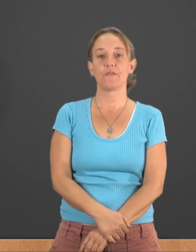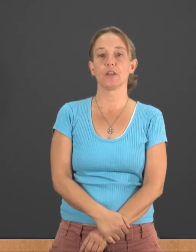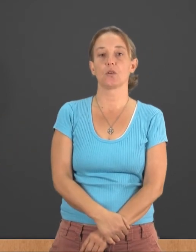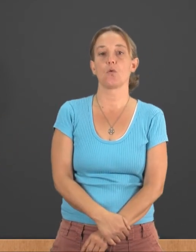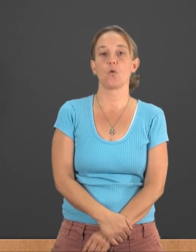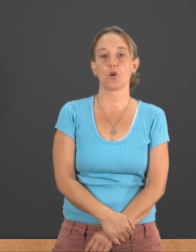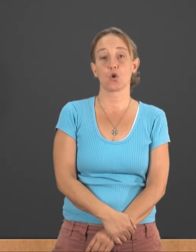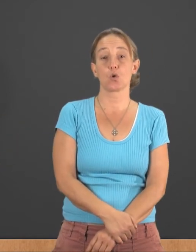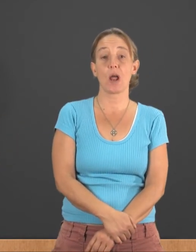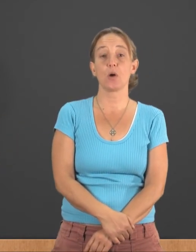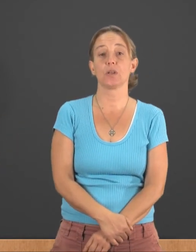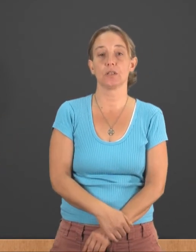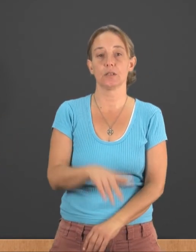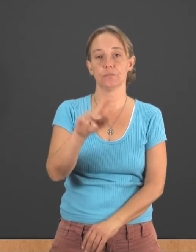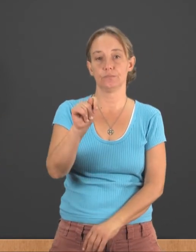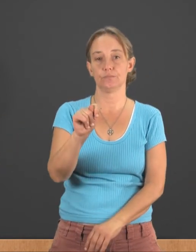Traffic or crowded.